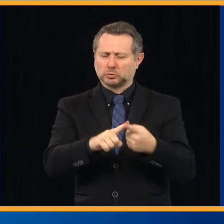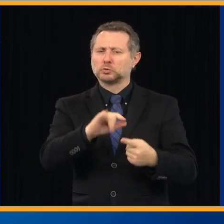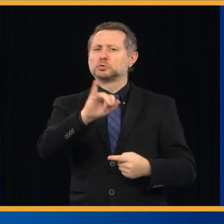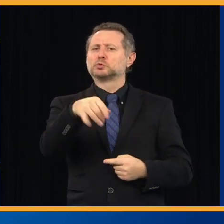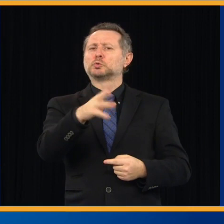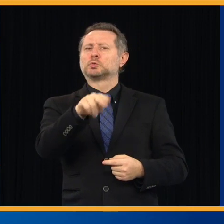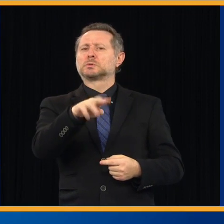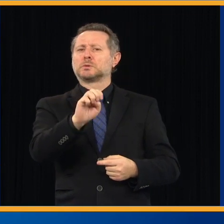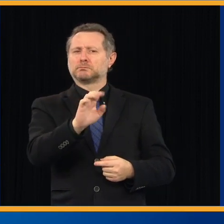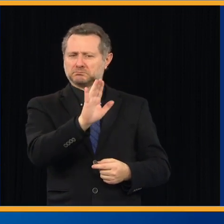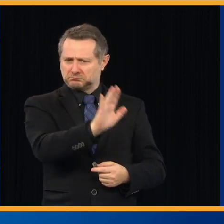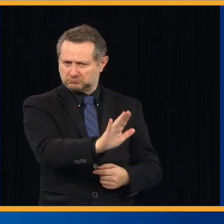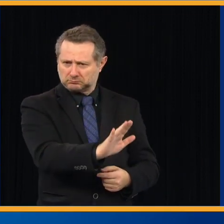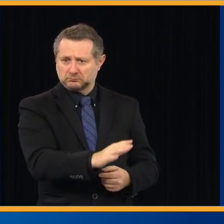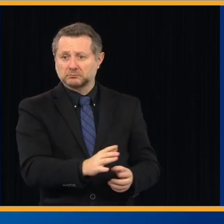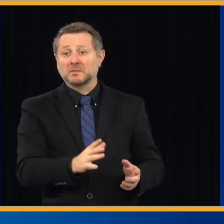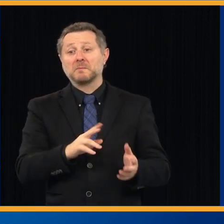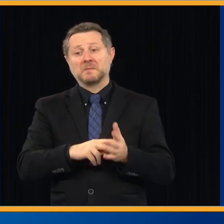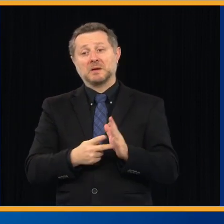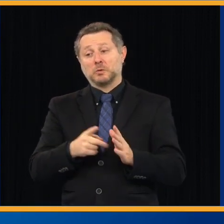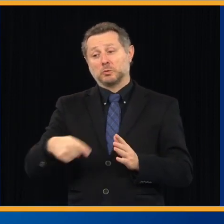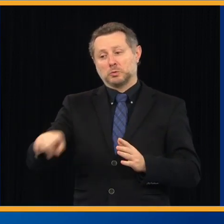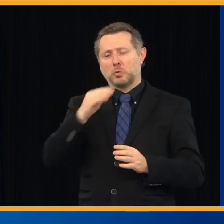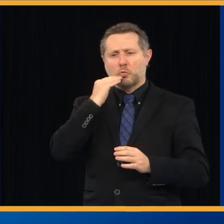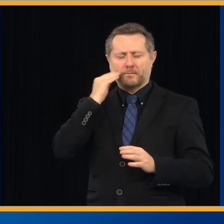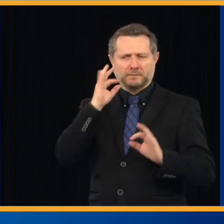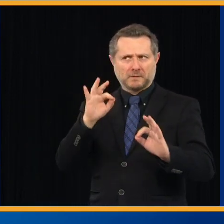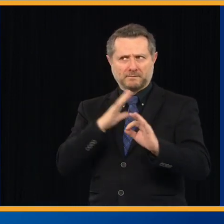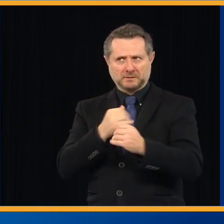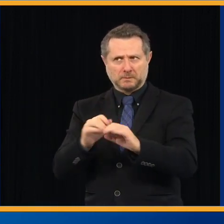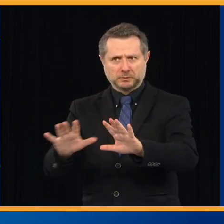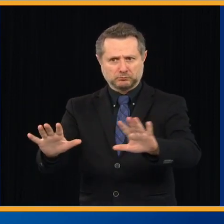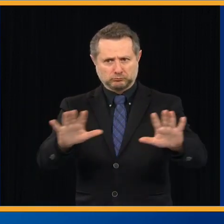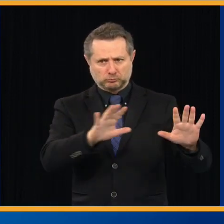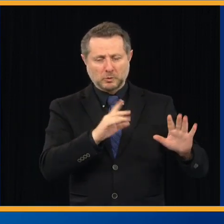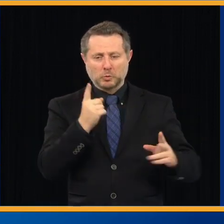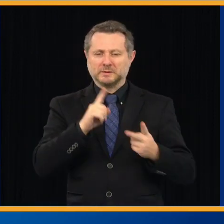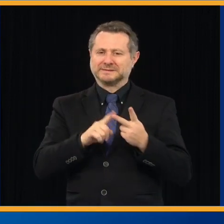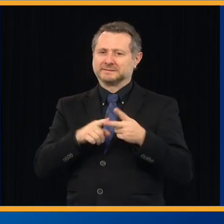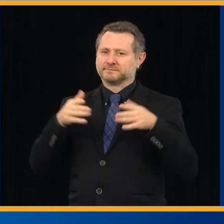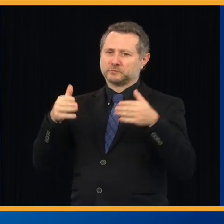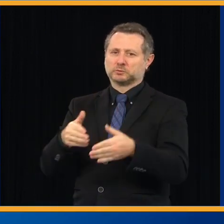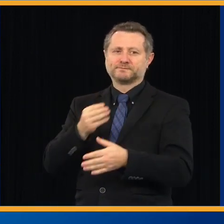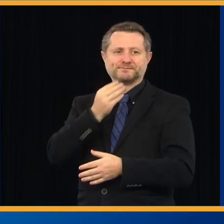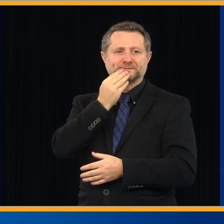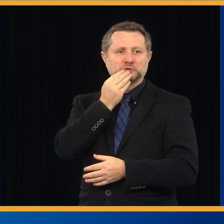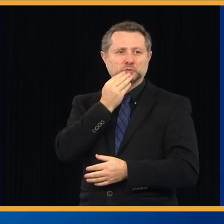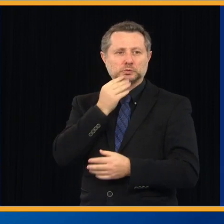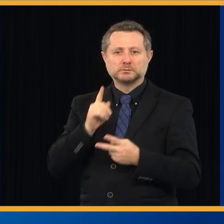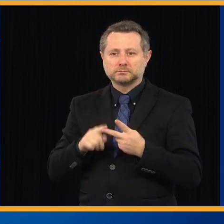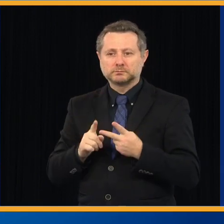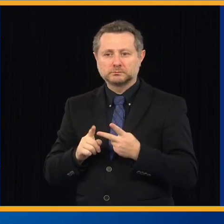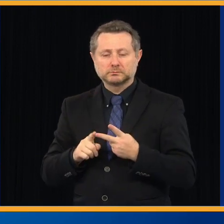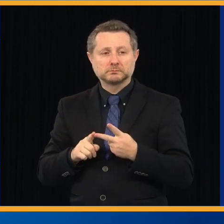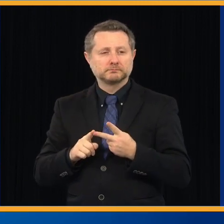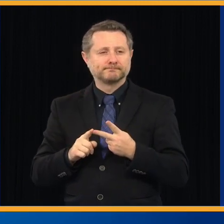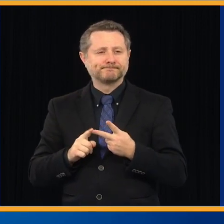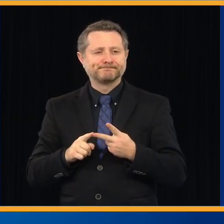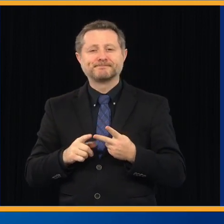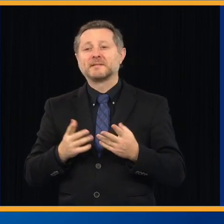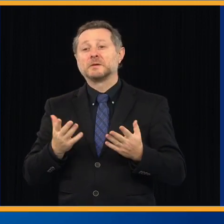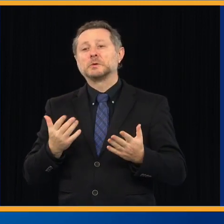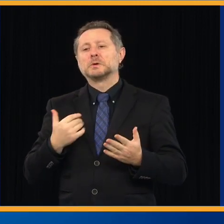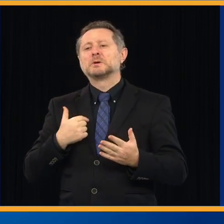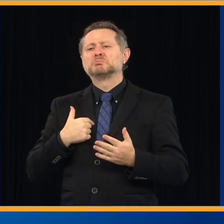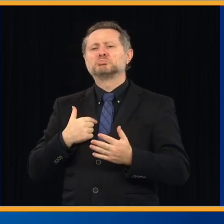So people are stable in their housing environment. The next basic need is food, right? And we're operating food